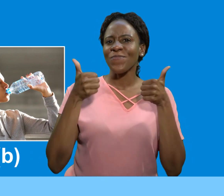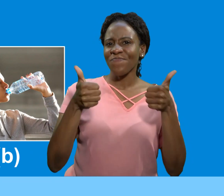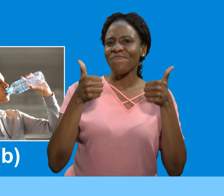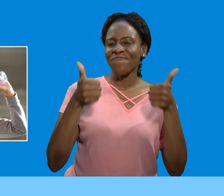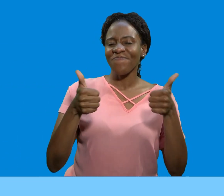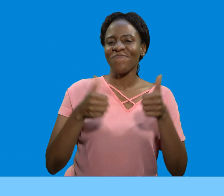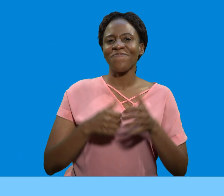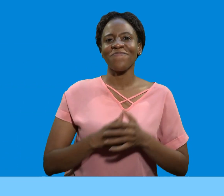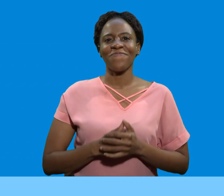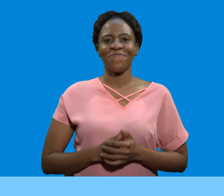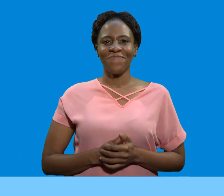Good job.